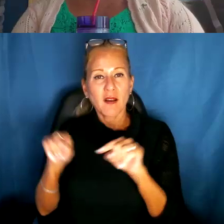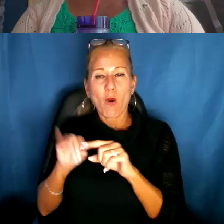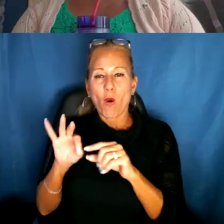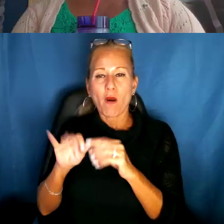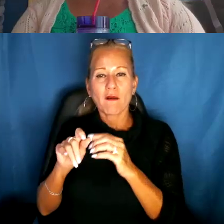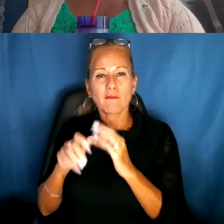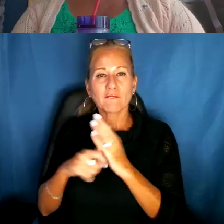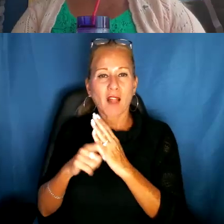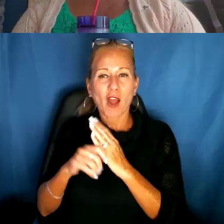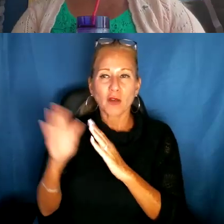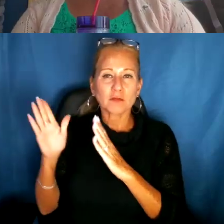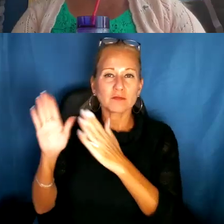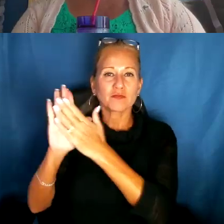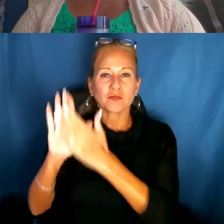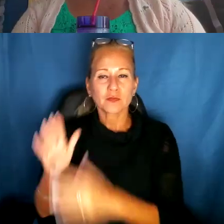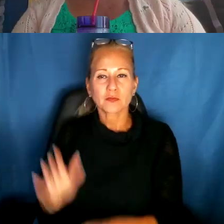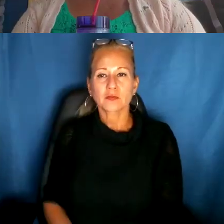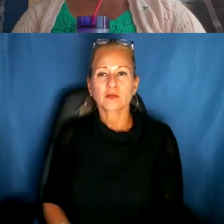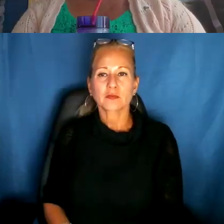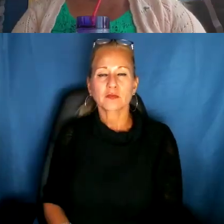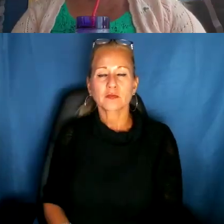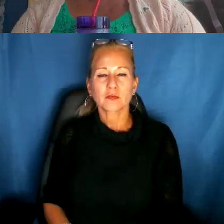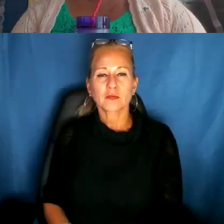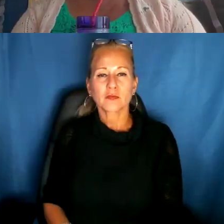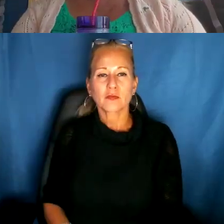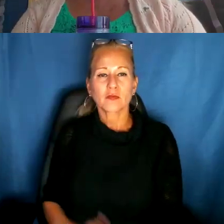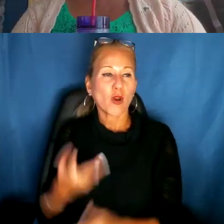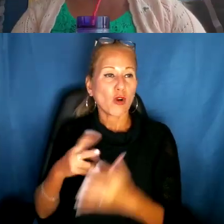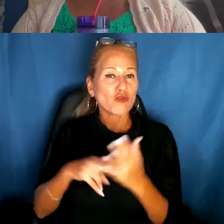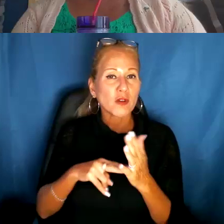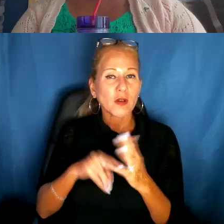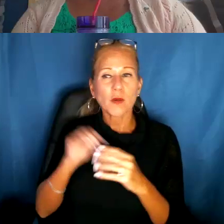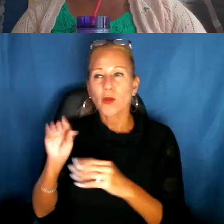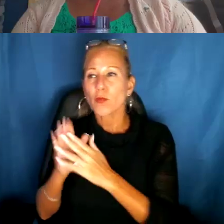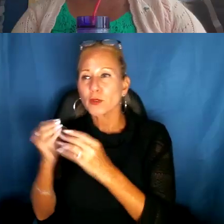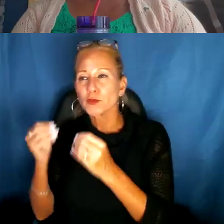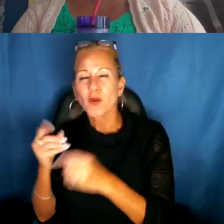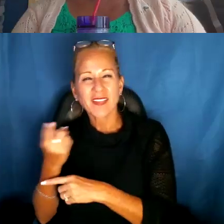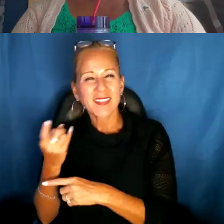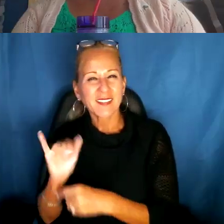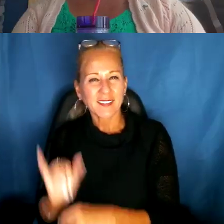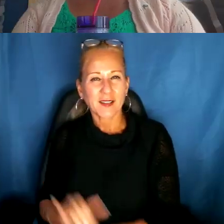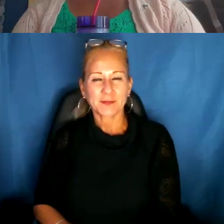like, I don't know, other interests, reading, put it up in the bookstore, things like